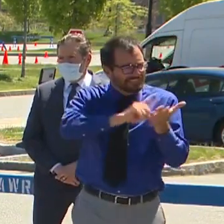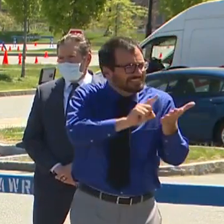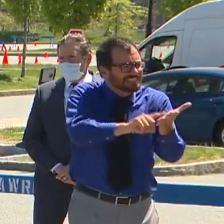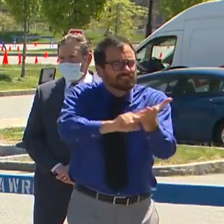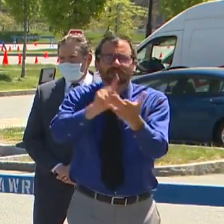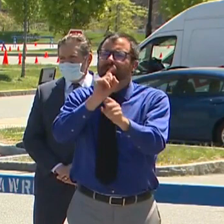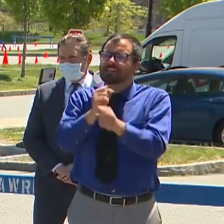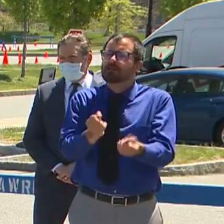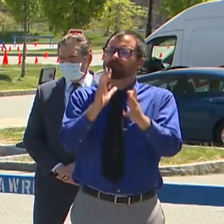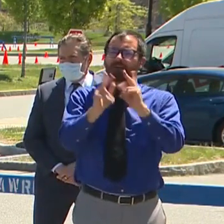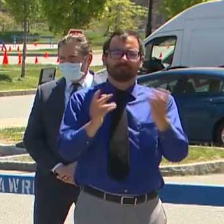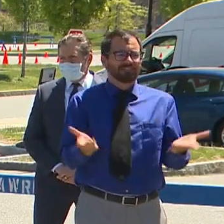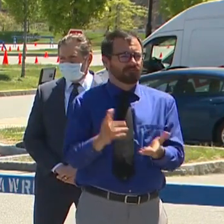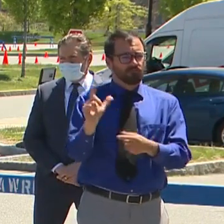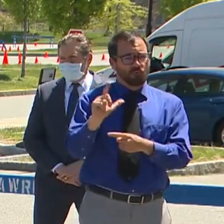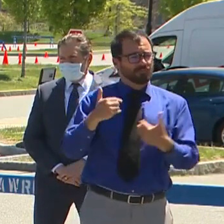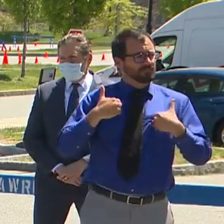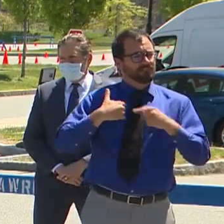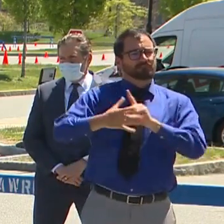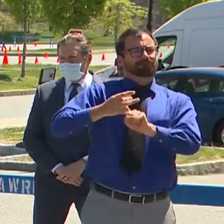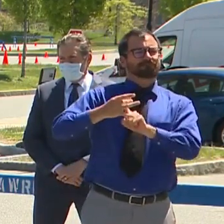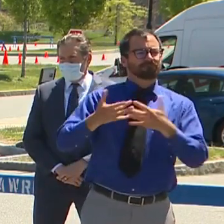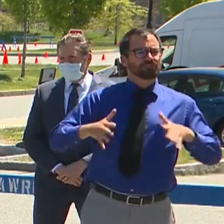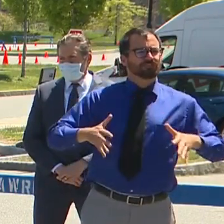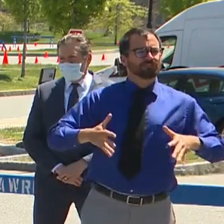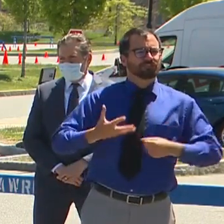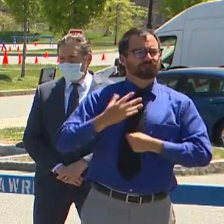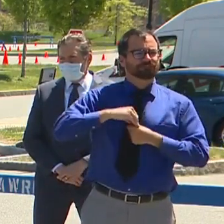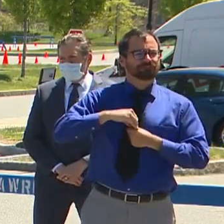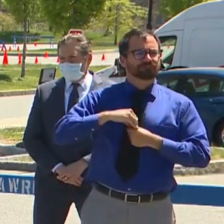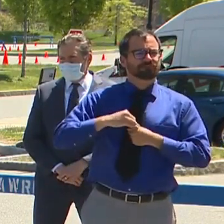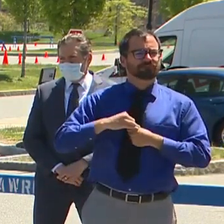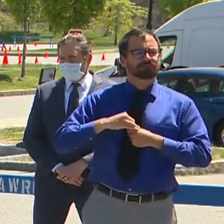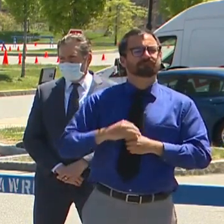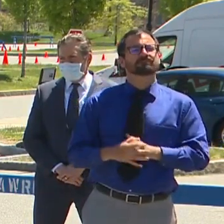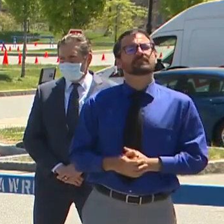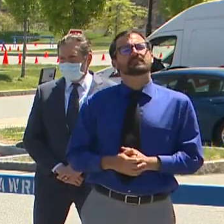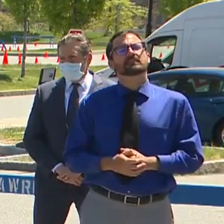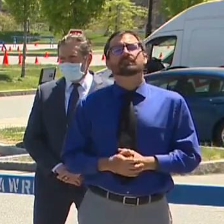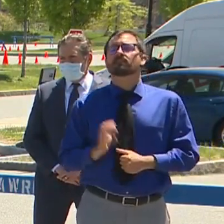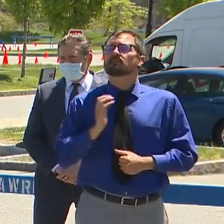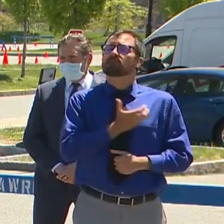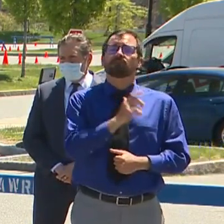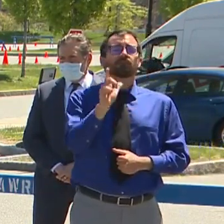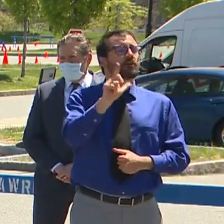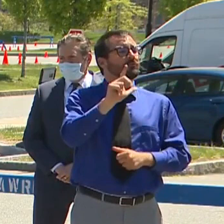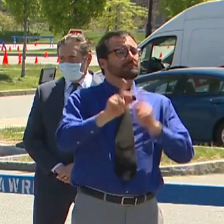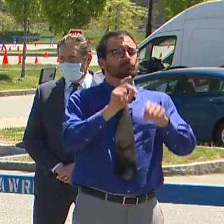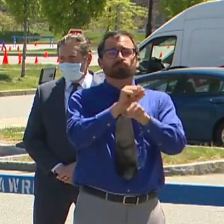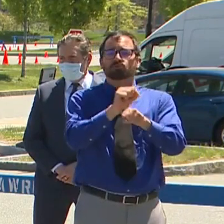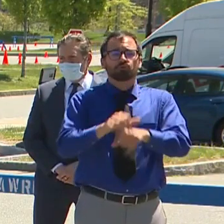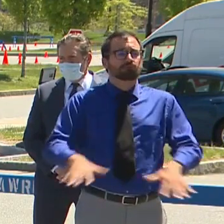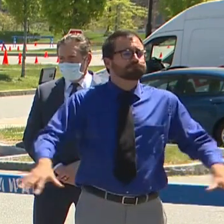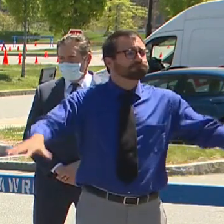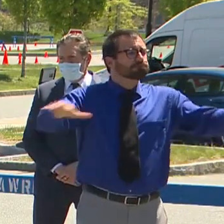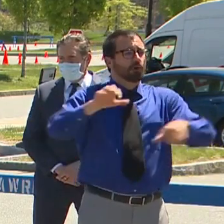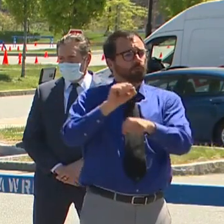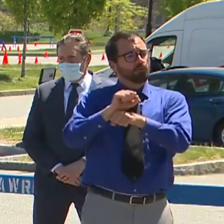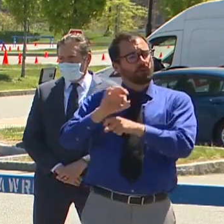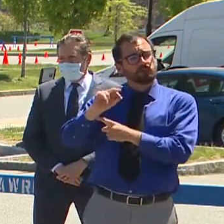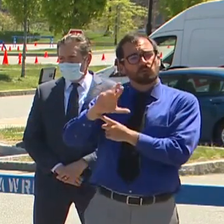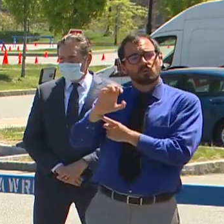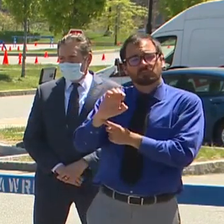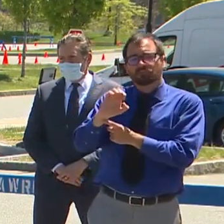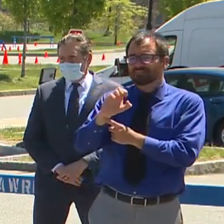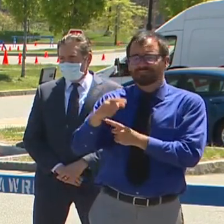workforce of the Merrimack Valley, and so many are continuing to work as essential workers. Some of them, most of them, are the